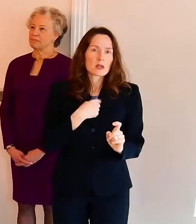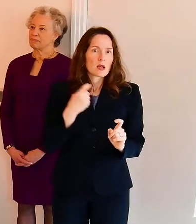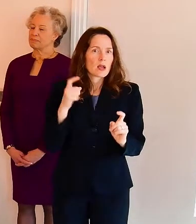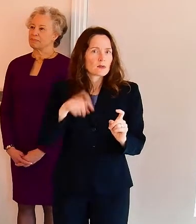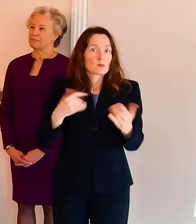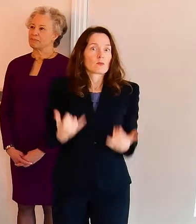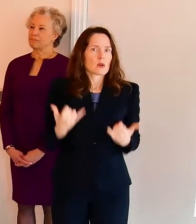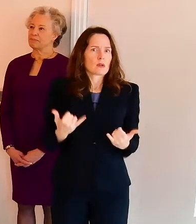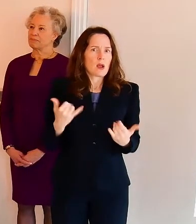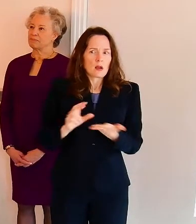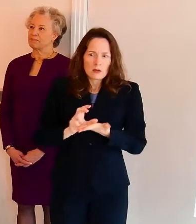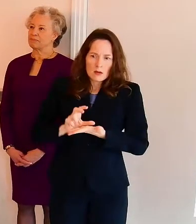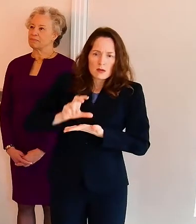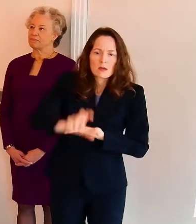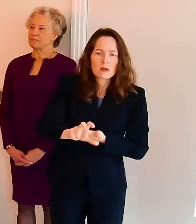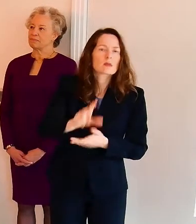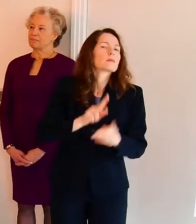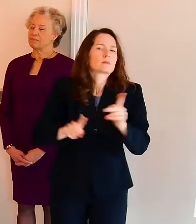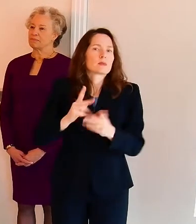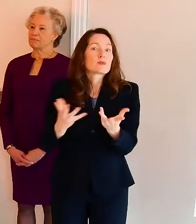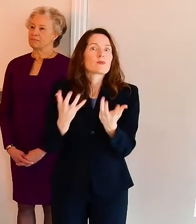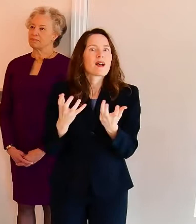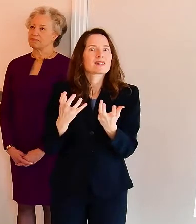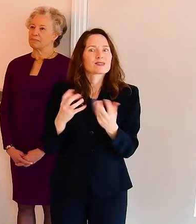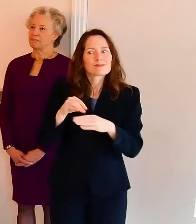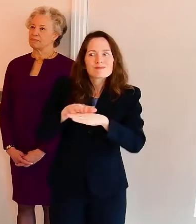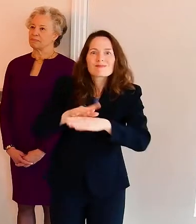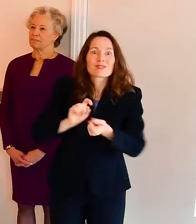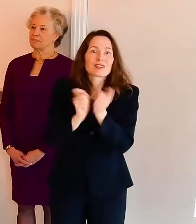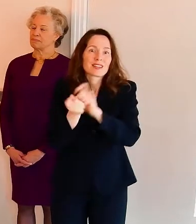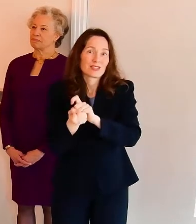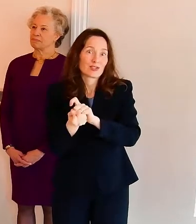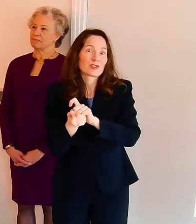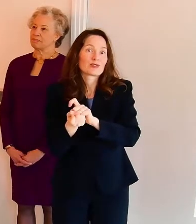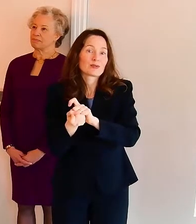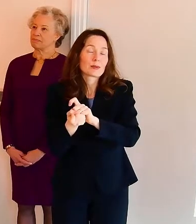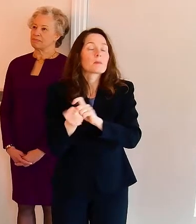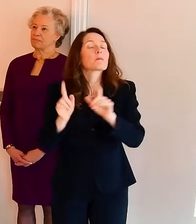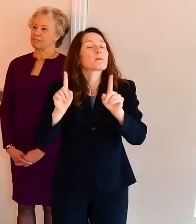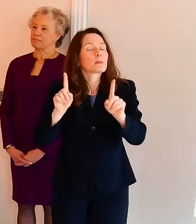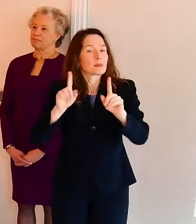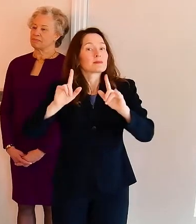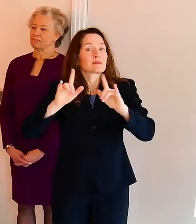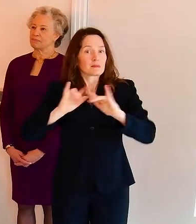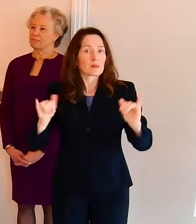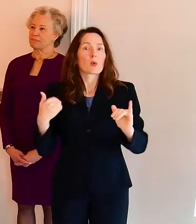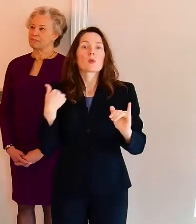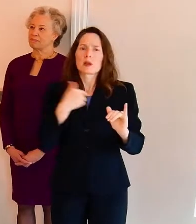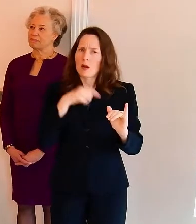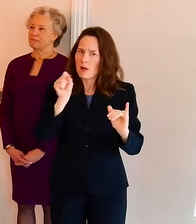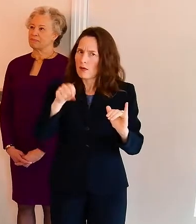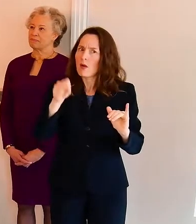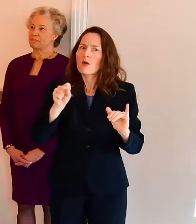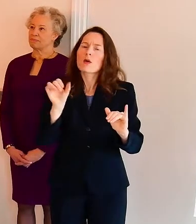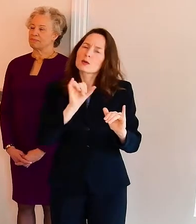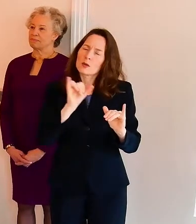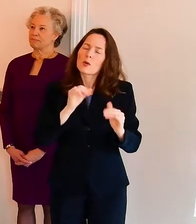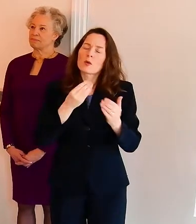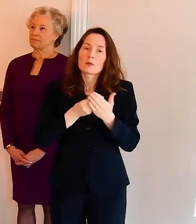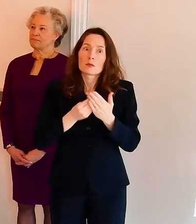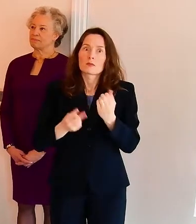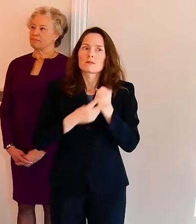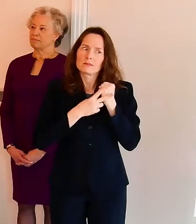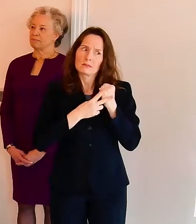our community. At the same time, we're setting aside funds to support our local chamber organizations who are